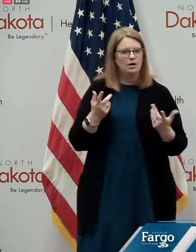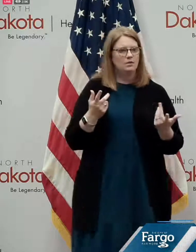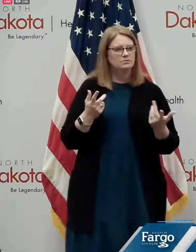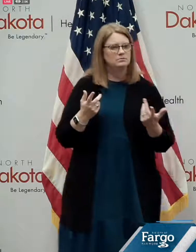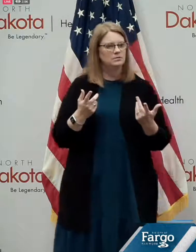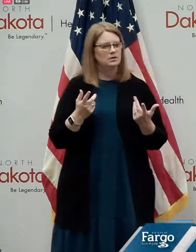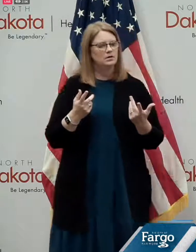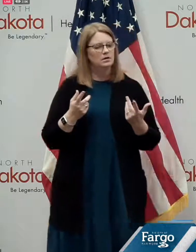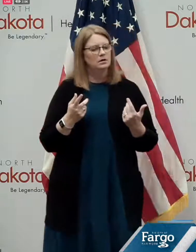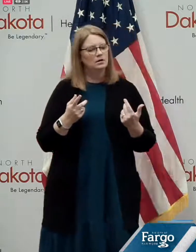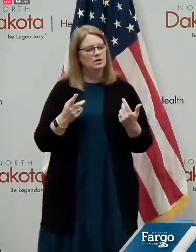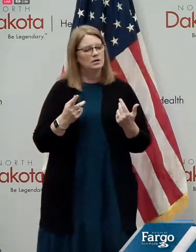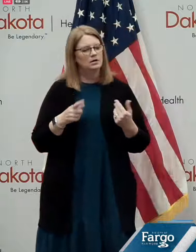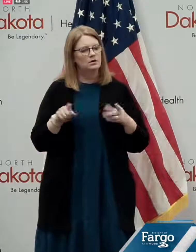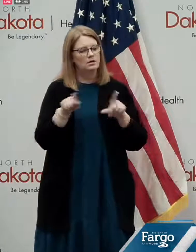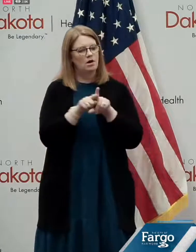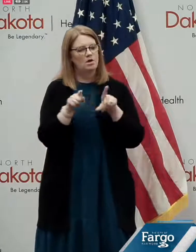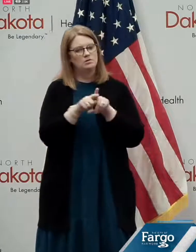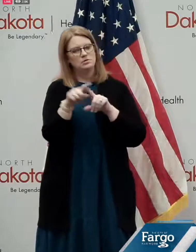that worked